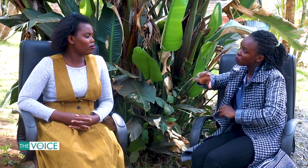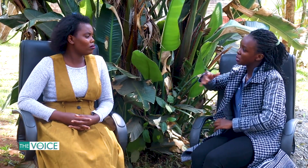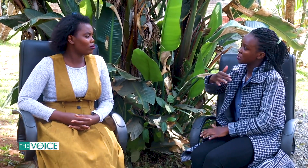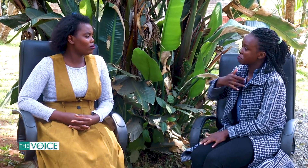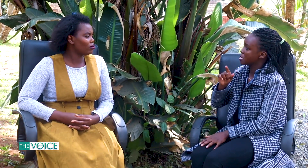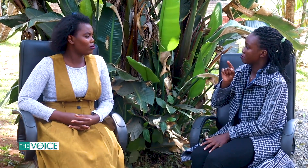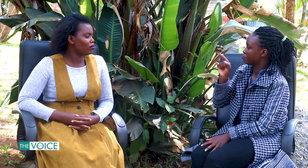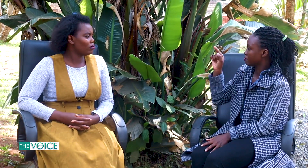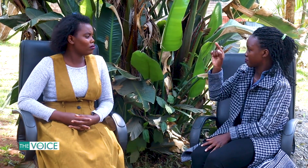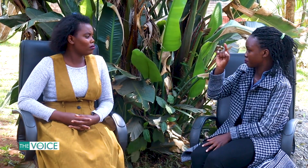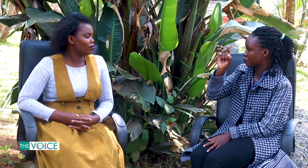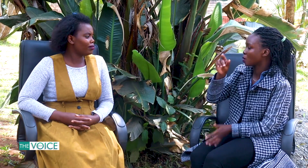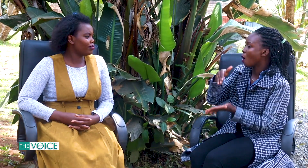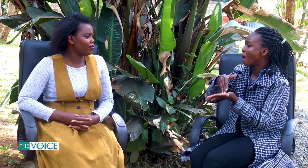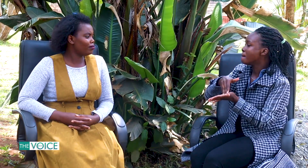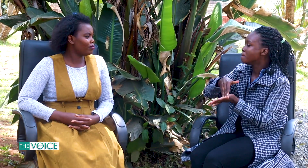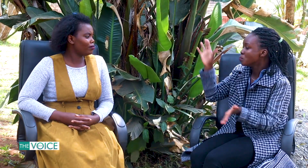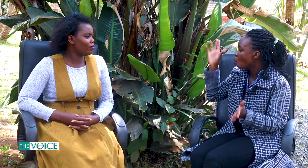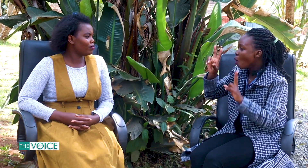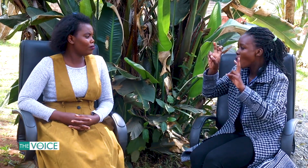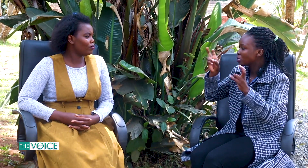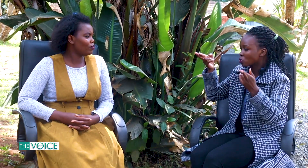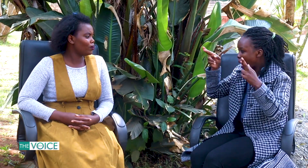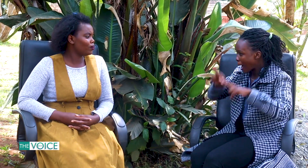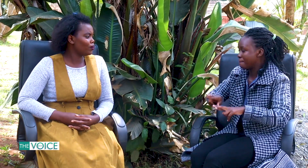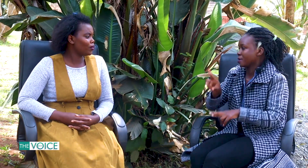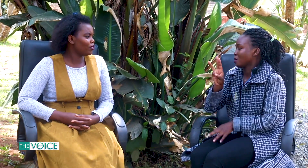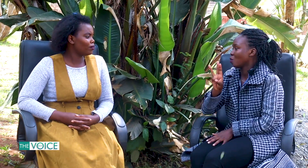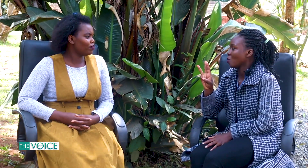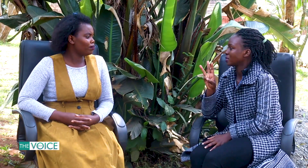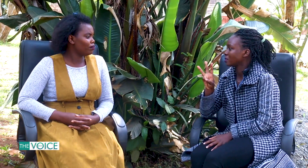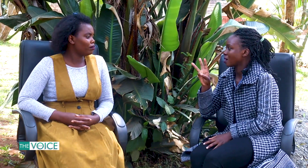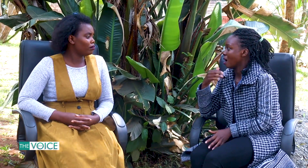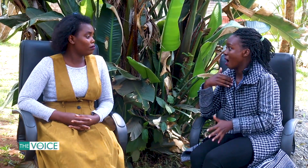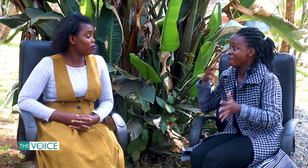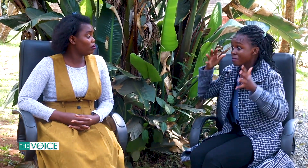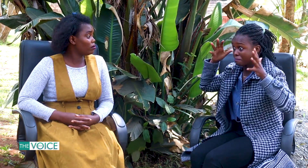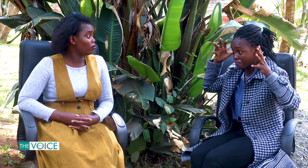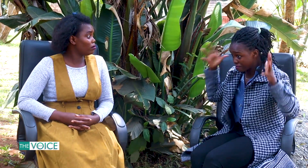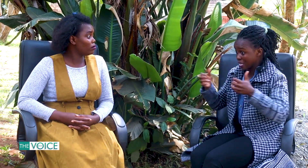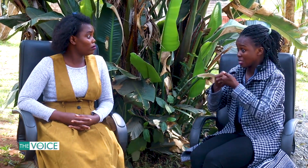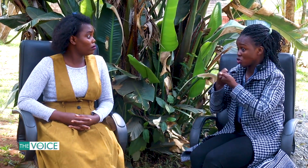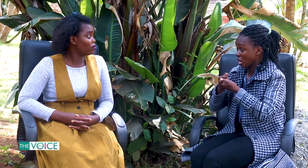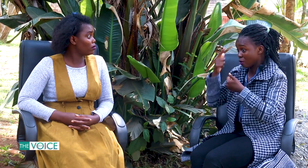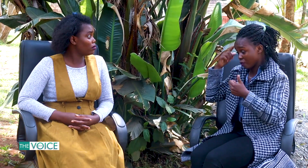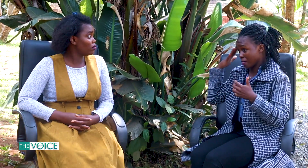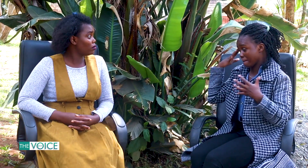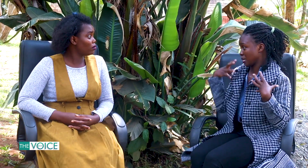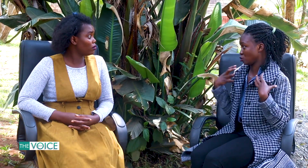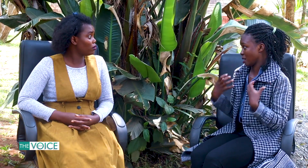had mental, maybe illness, and that was different from mental health issues. And I remember we